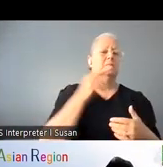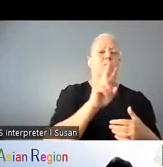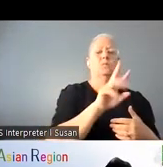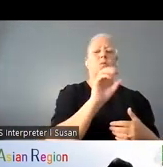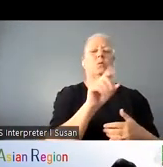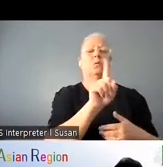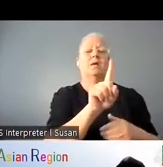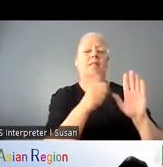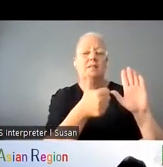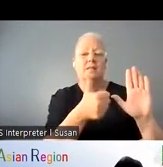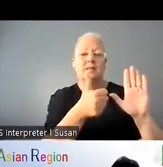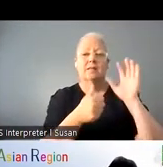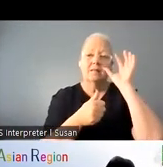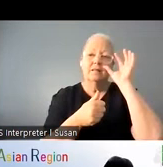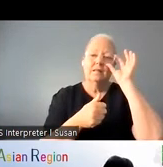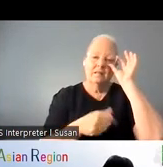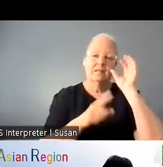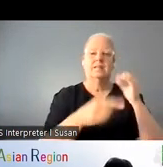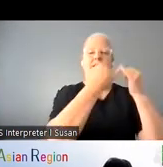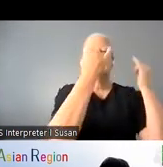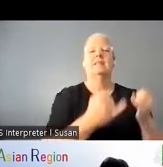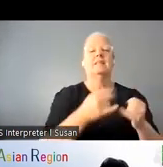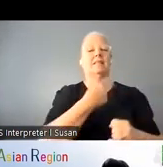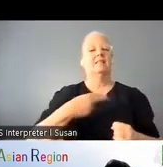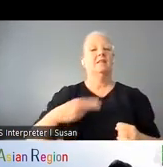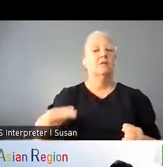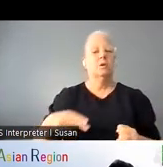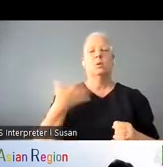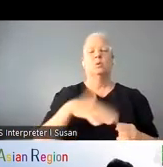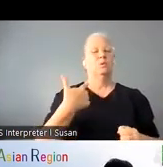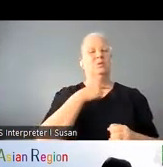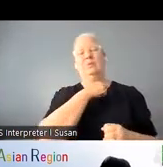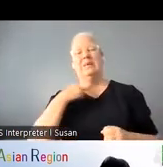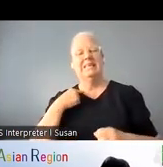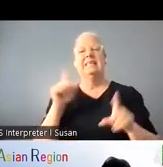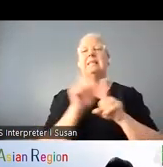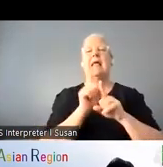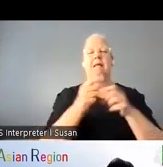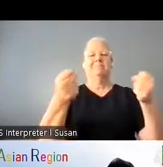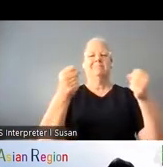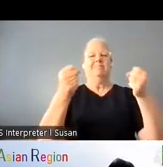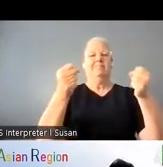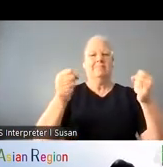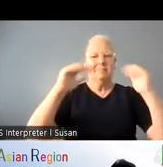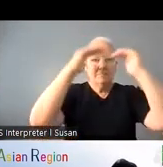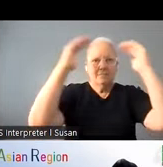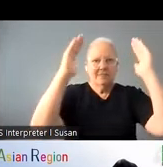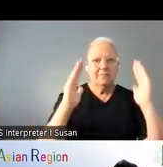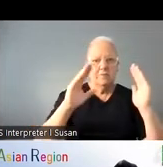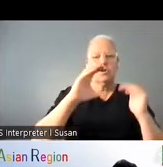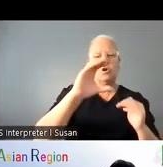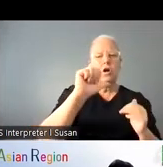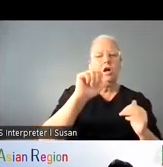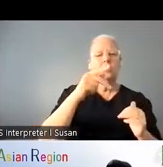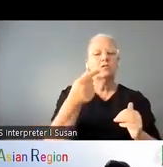2016. Institutionalization in Indonesia is very cruel and prison-like or resemble like a cage. This practice, arbitrary detention